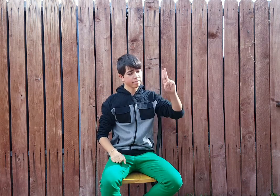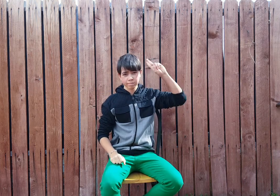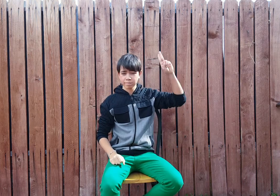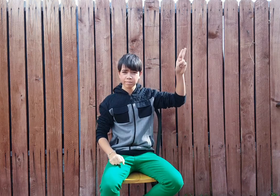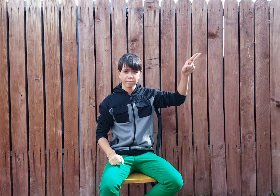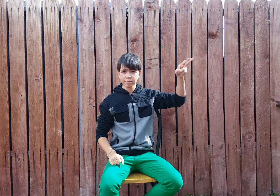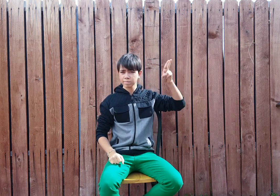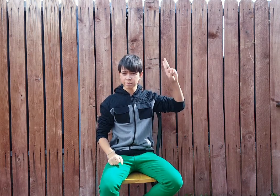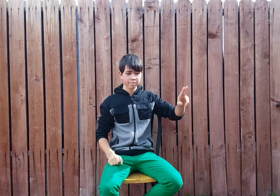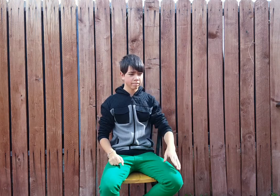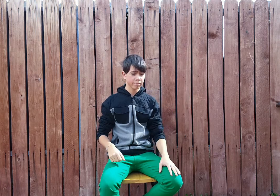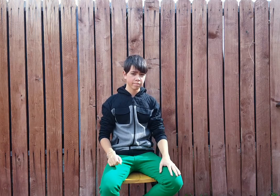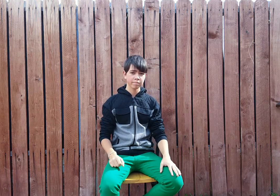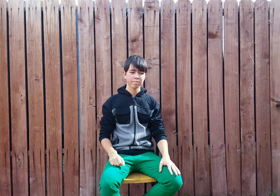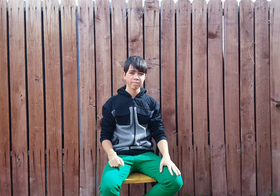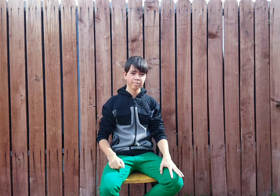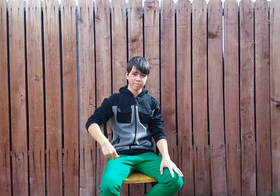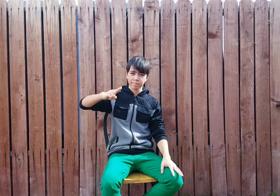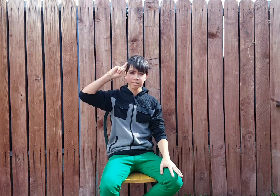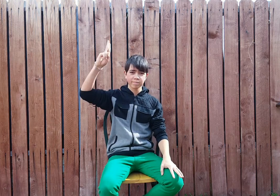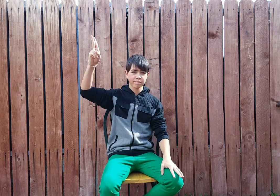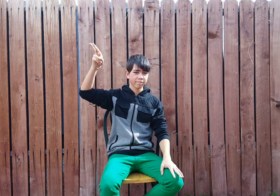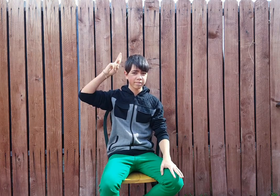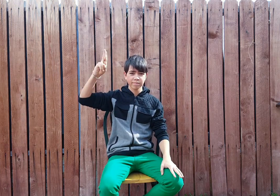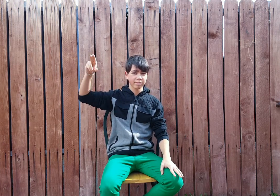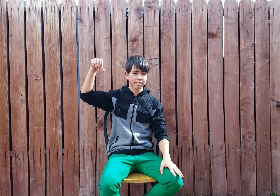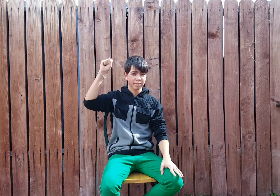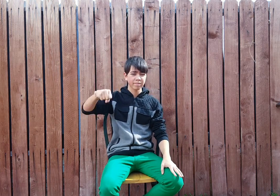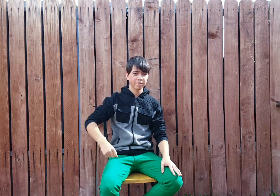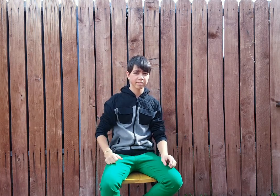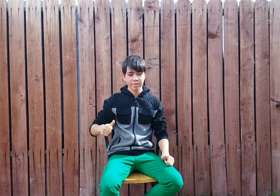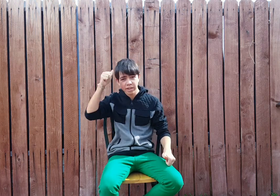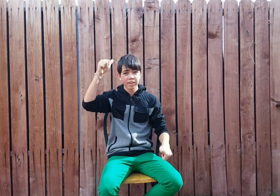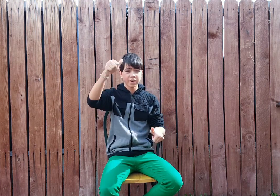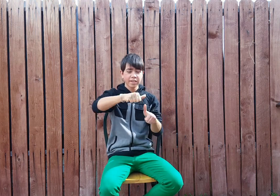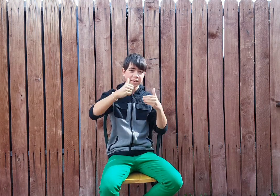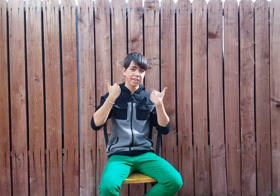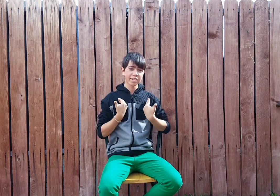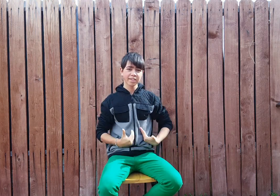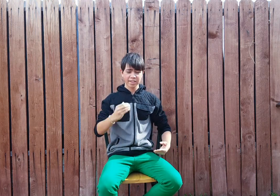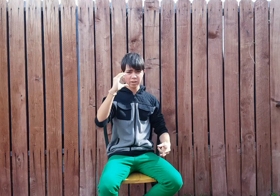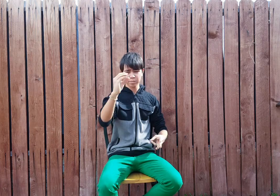for